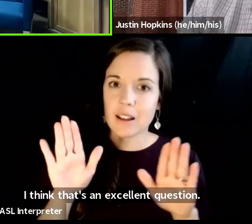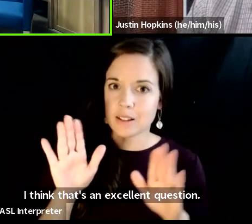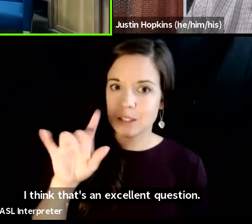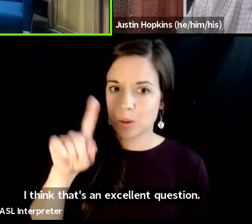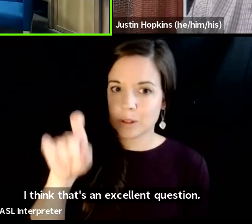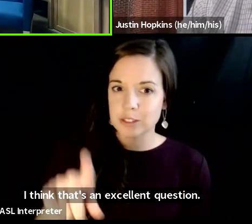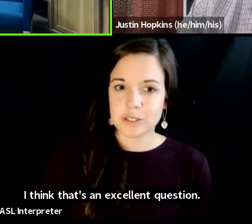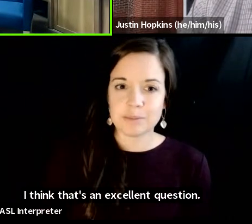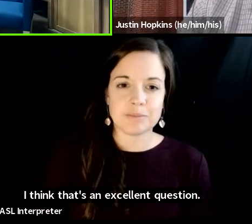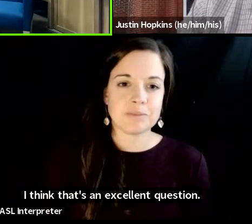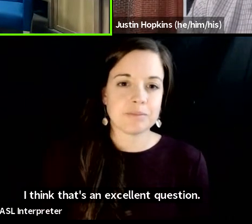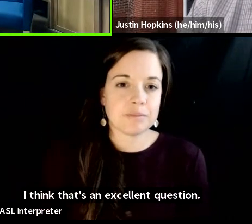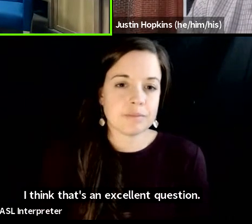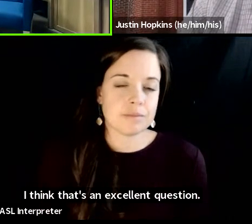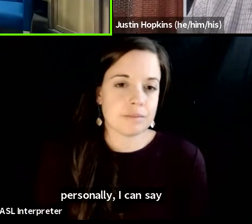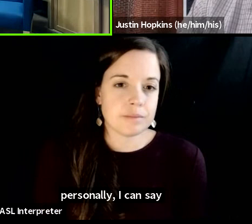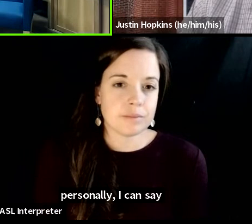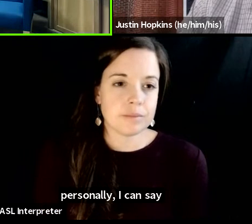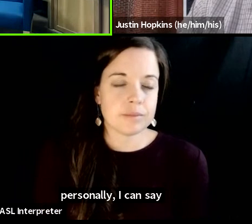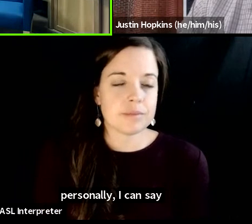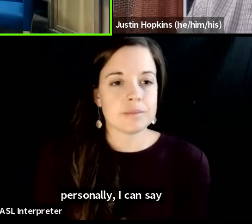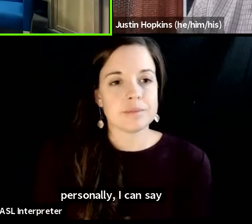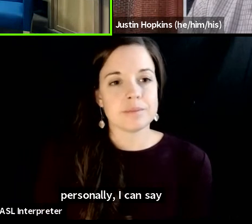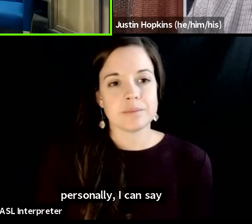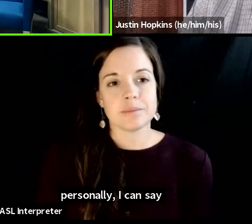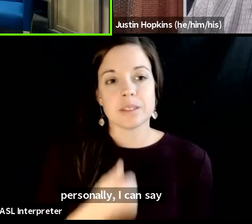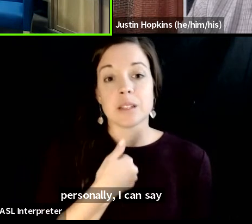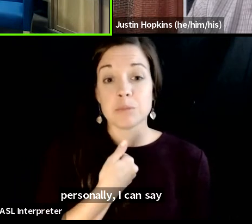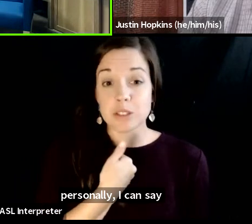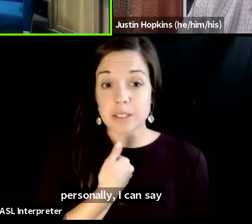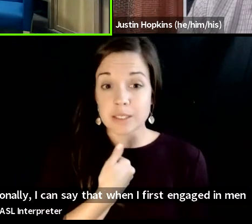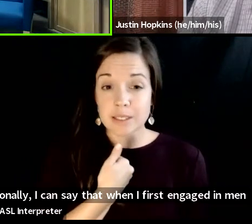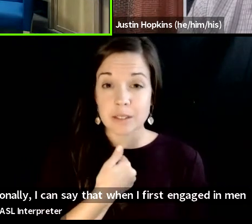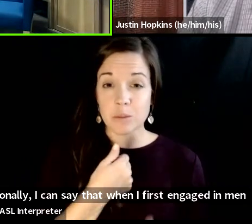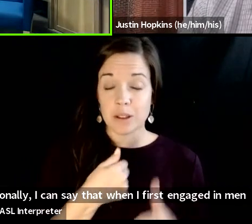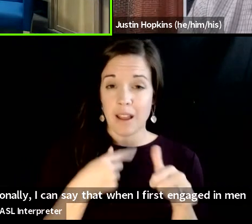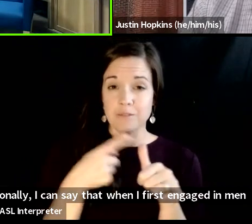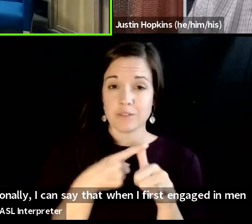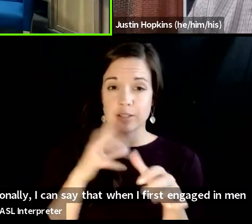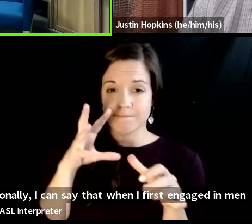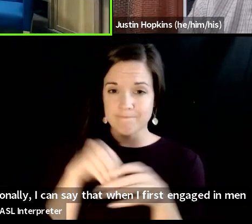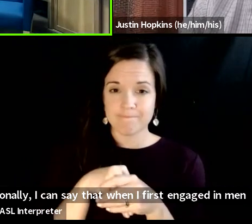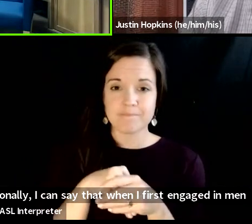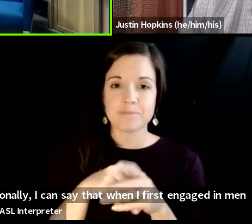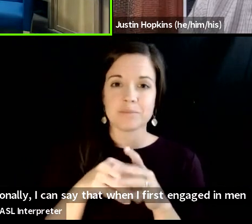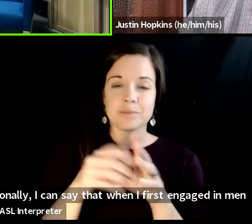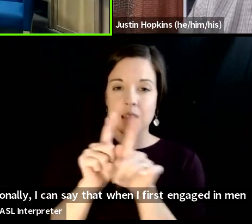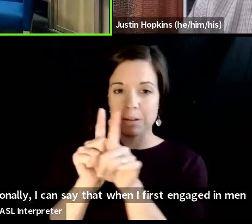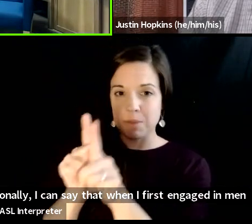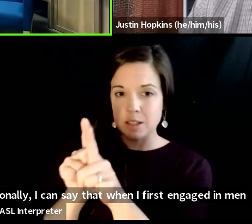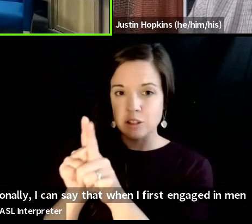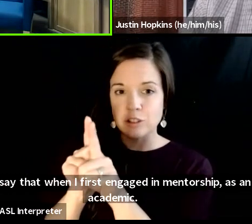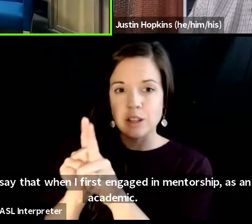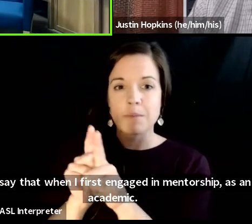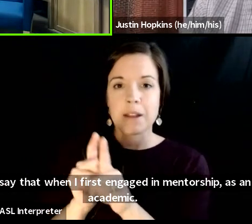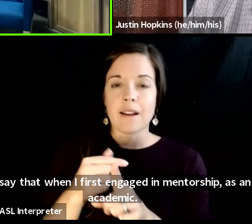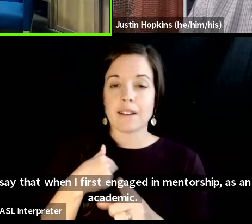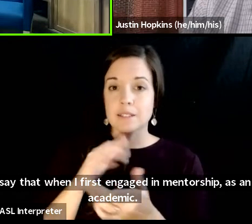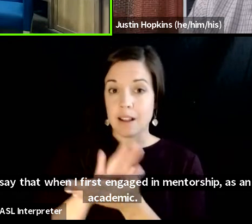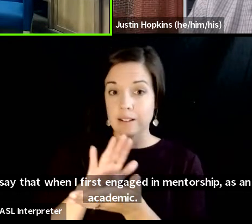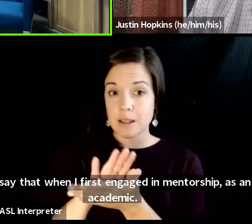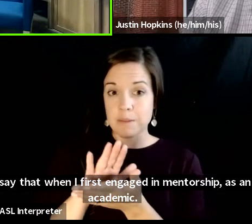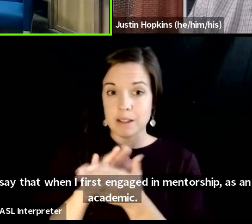Personally, I can say that when I first engaged in mentorship as an academic, I took